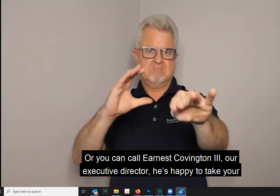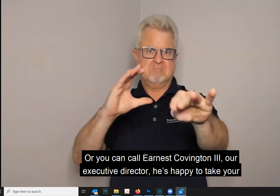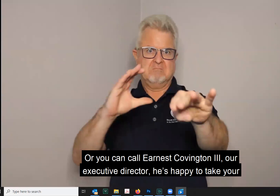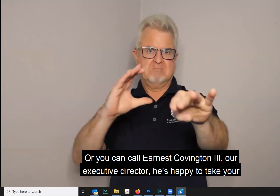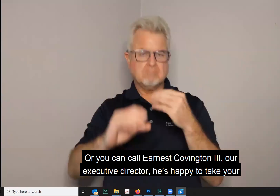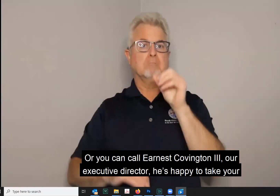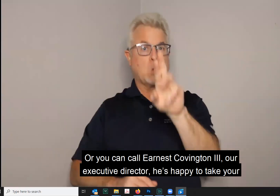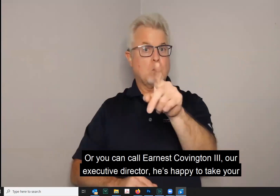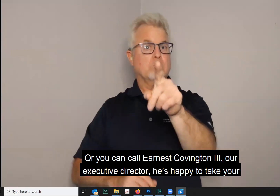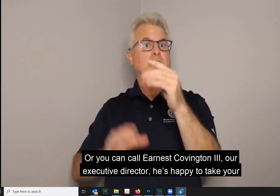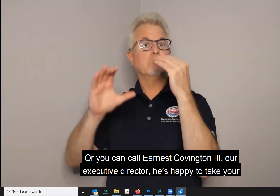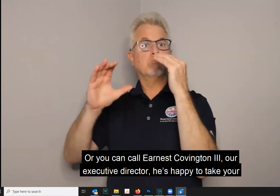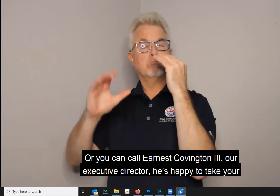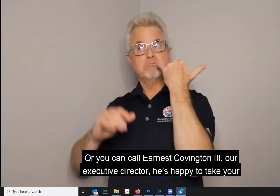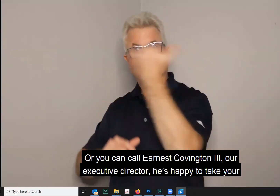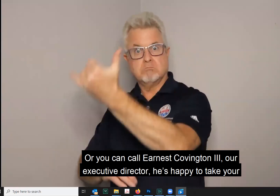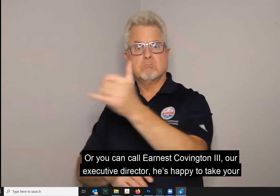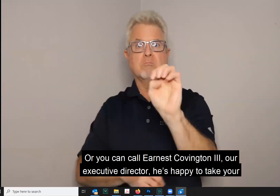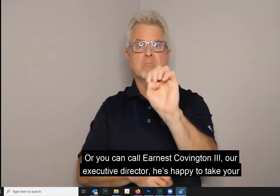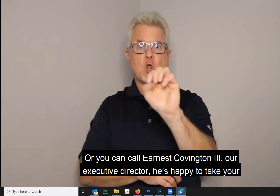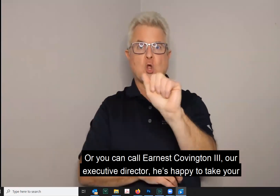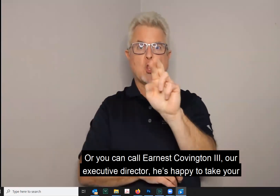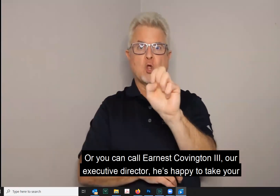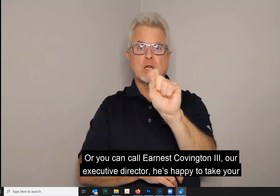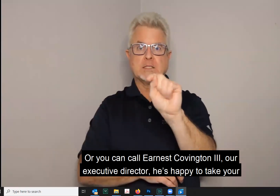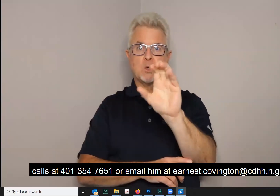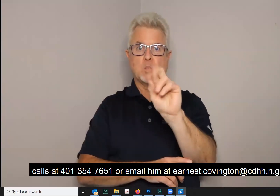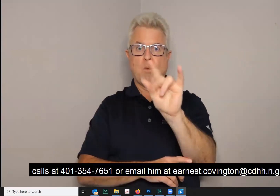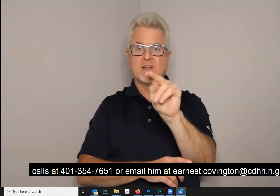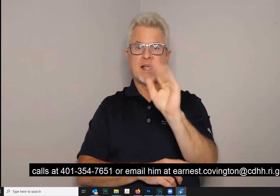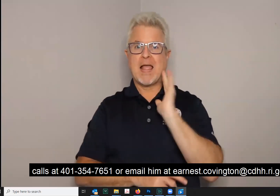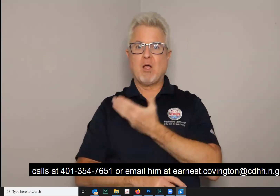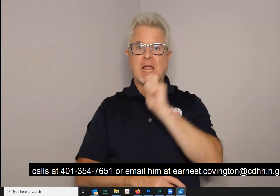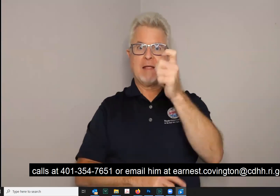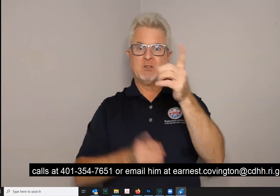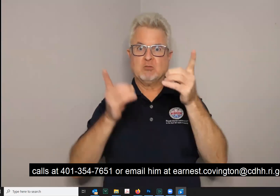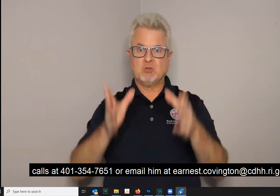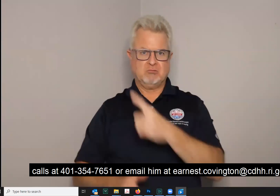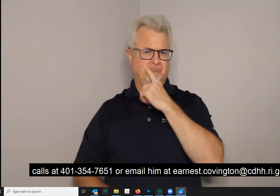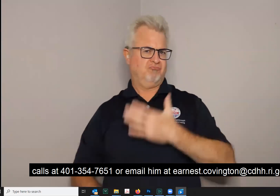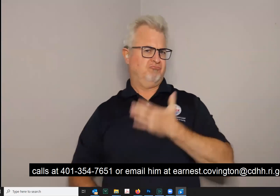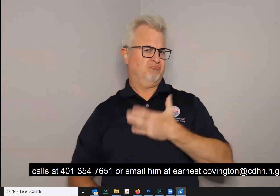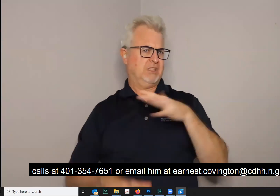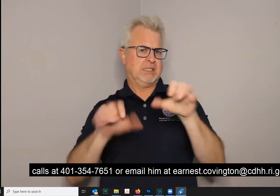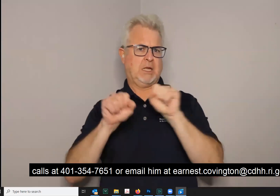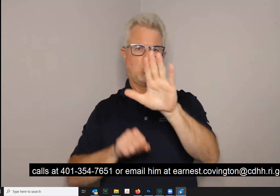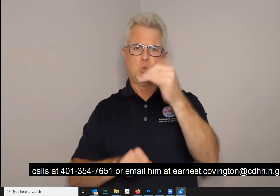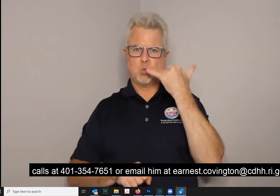mikebear@cdhh.ri.gov. Or you can call Ernest Covington III, our executive director. He's happy to take your